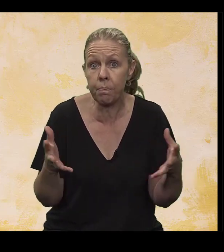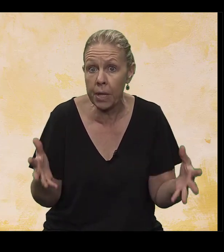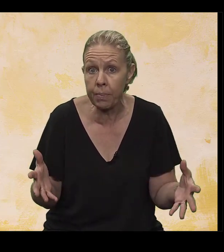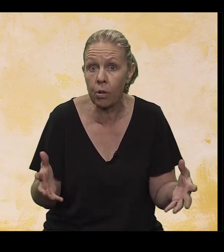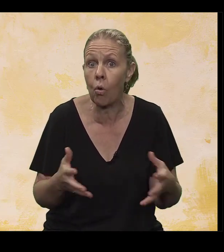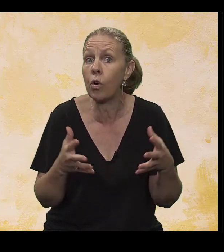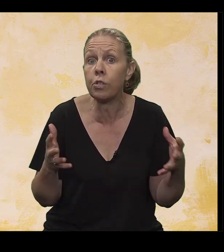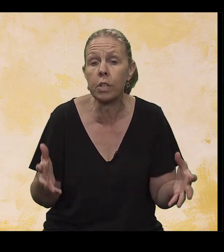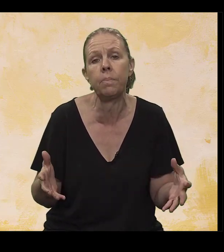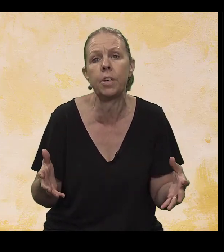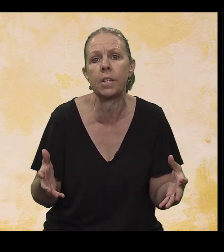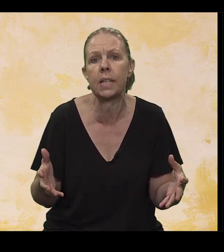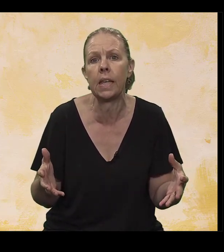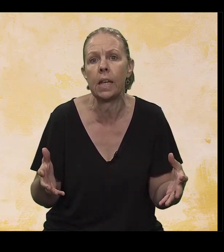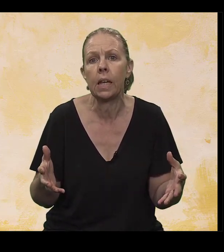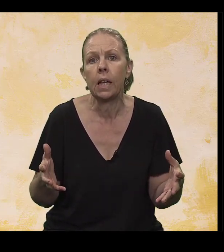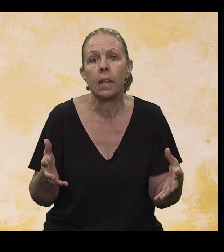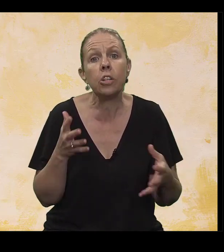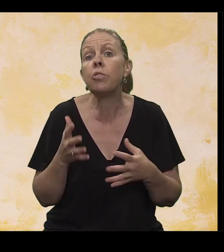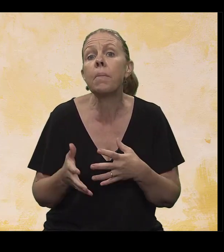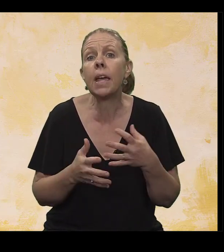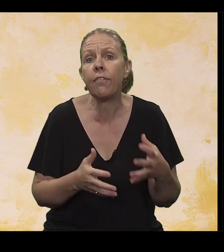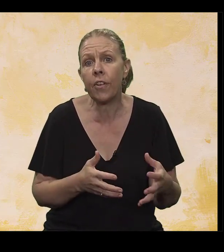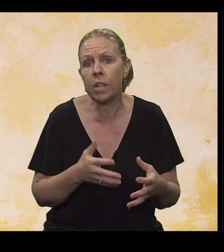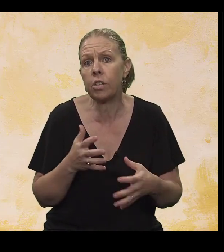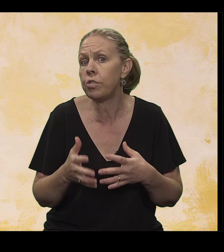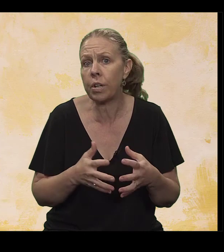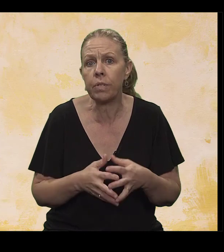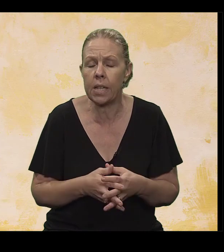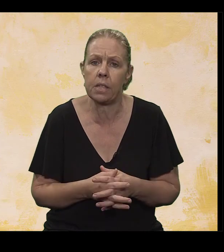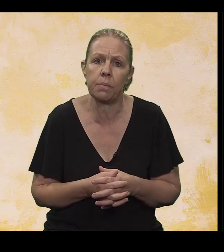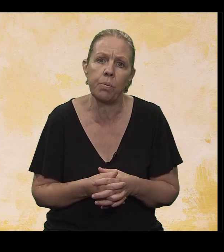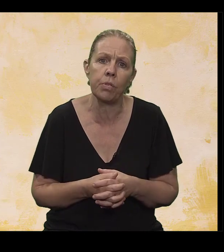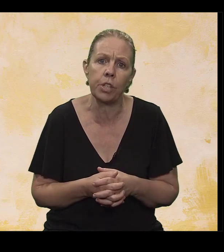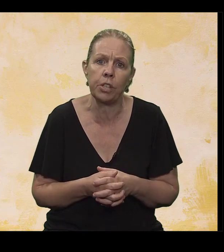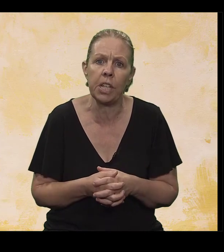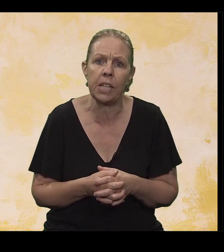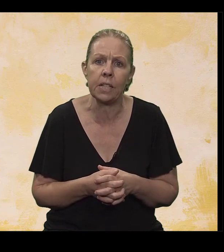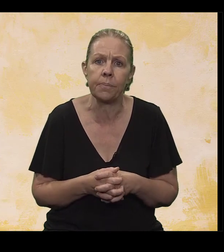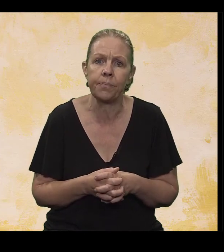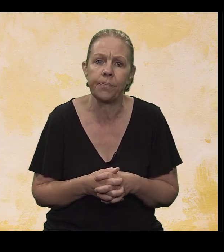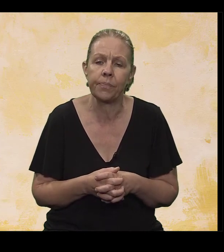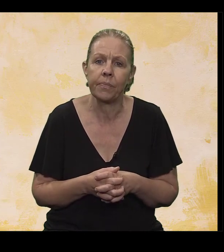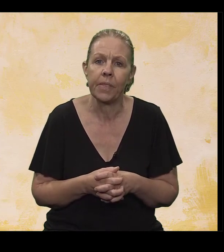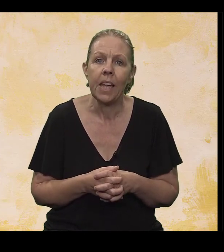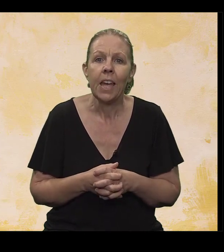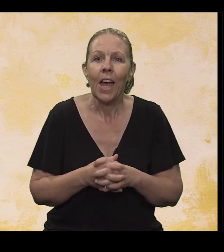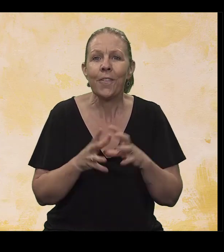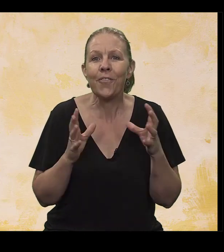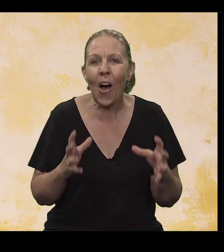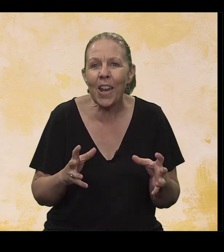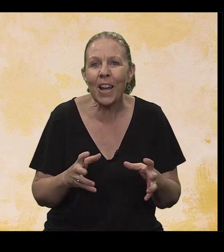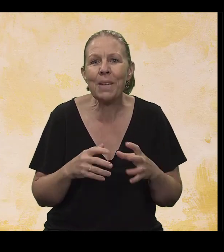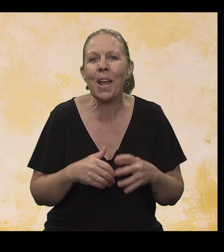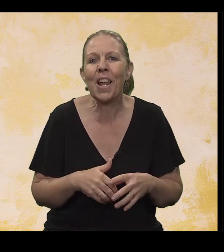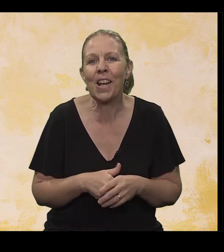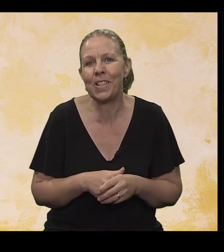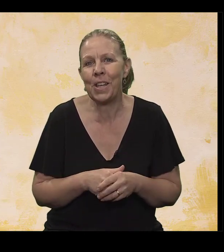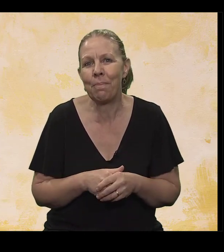of people or your community, then you may find that you don't get the support that you need. And finally, my last tip is